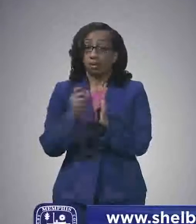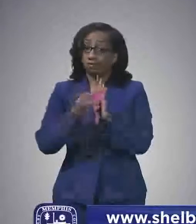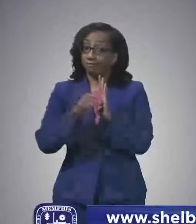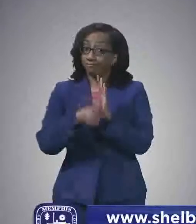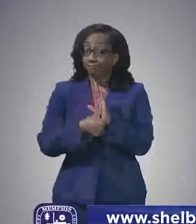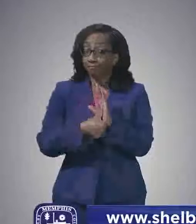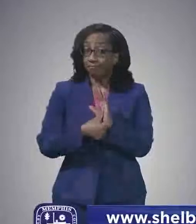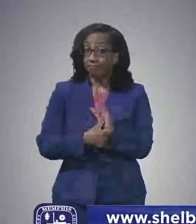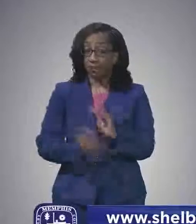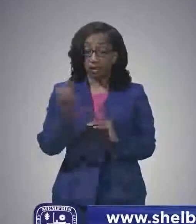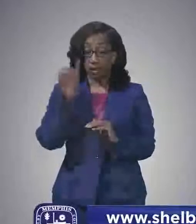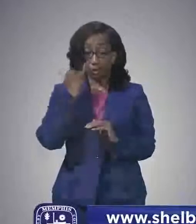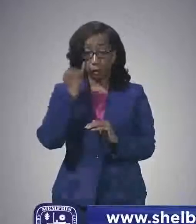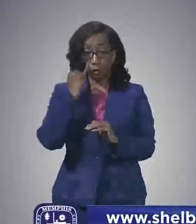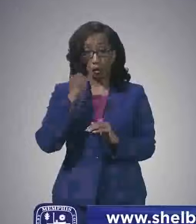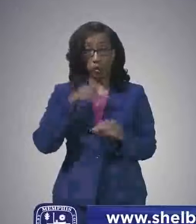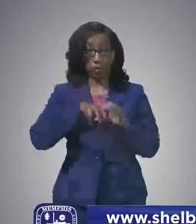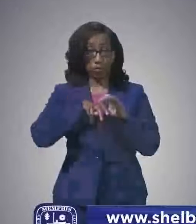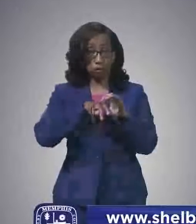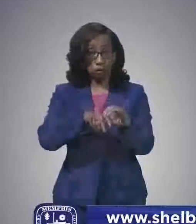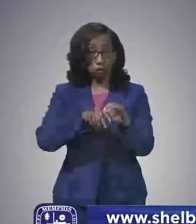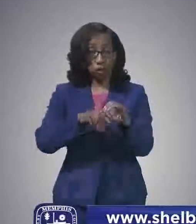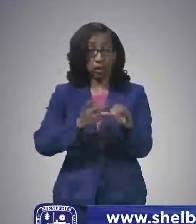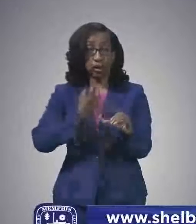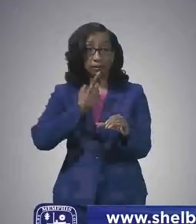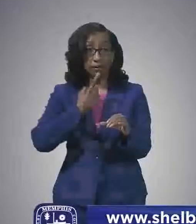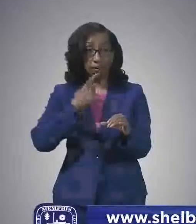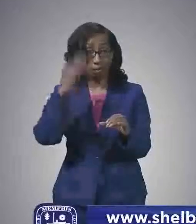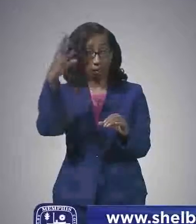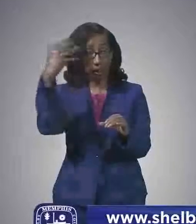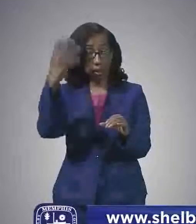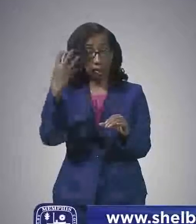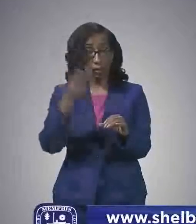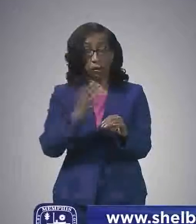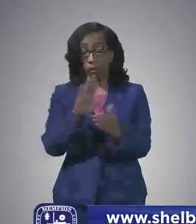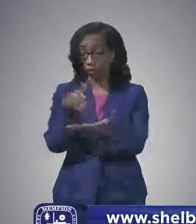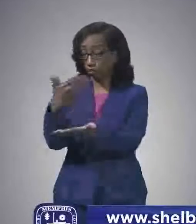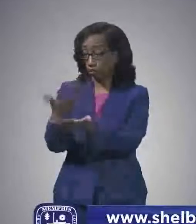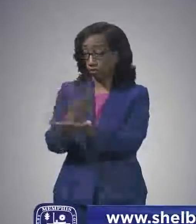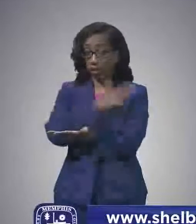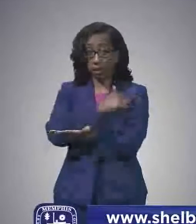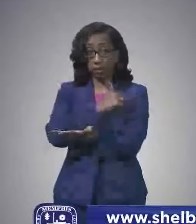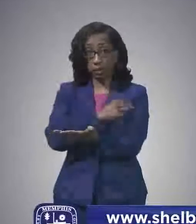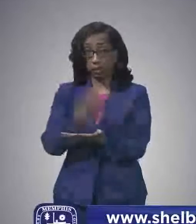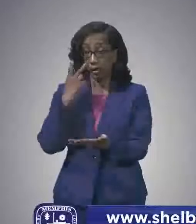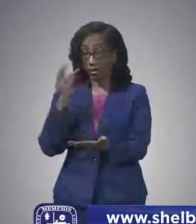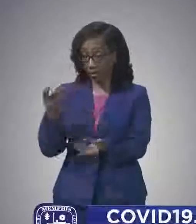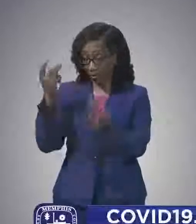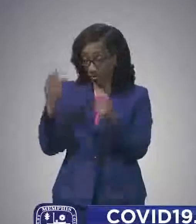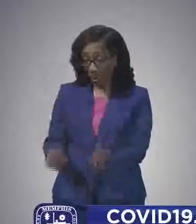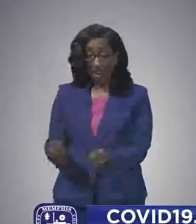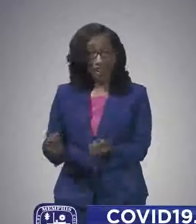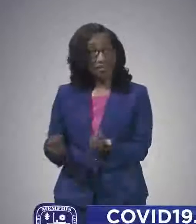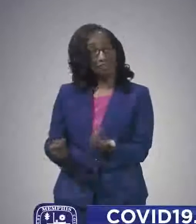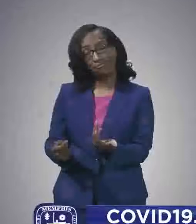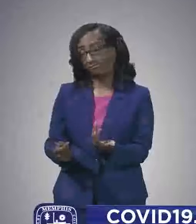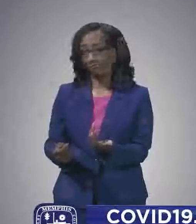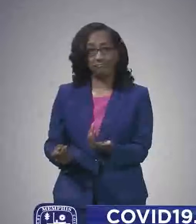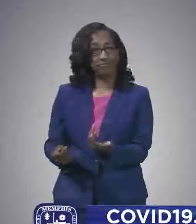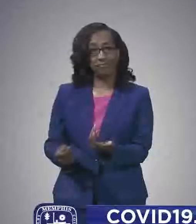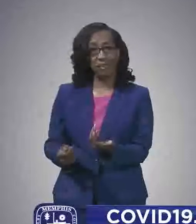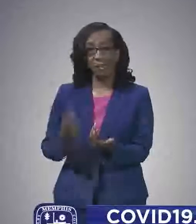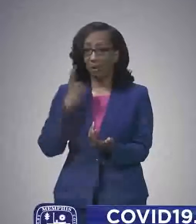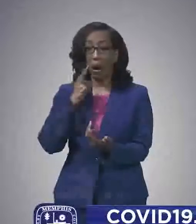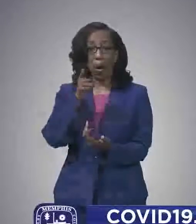if you ride an ambulance to the hospital, you're not going to get seen any faster in that emergency department. You don't get any privilege. You will